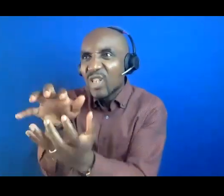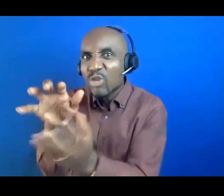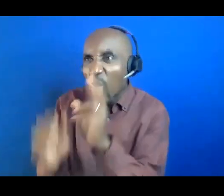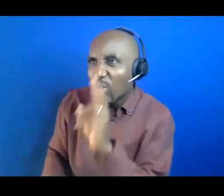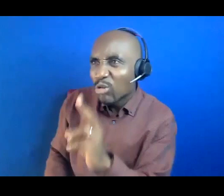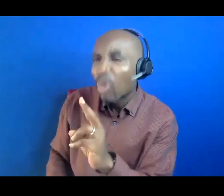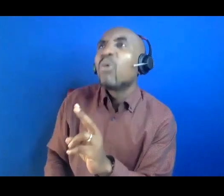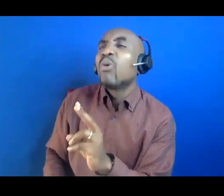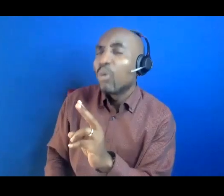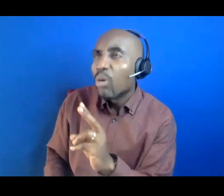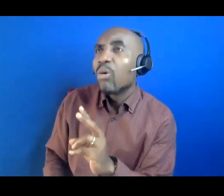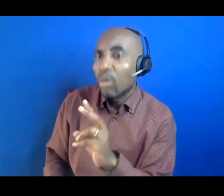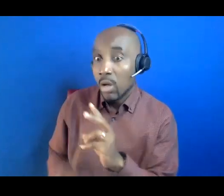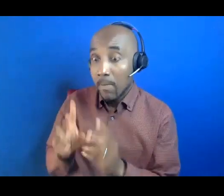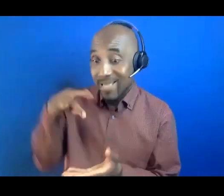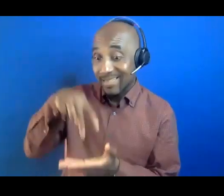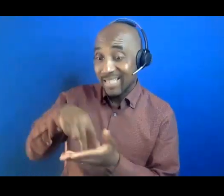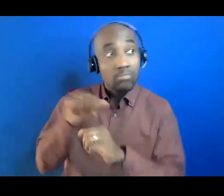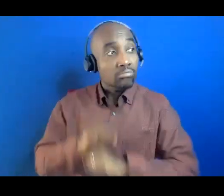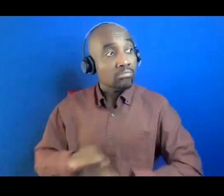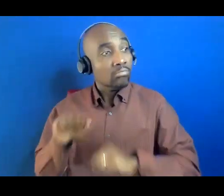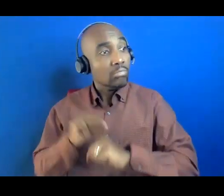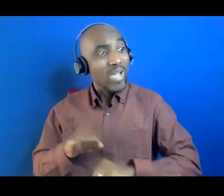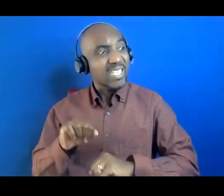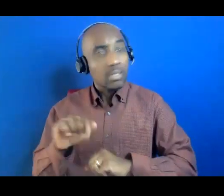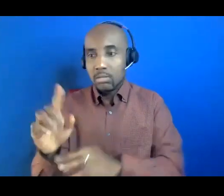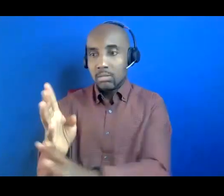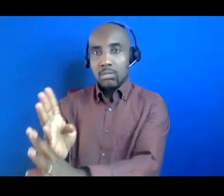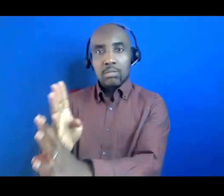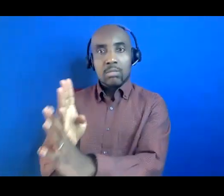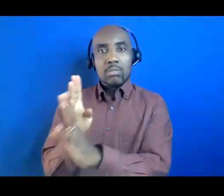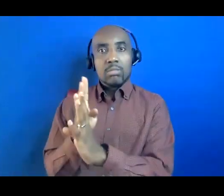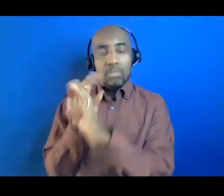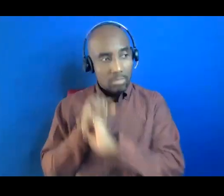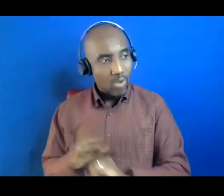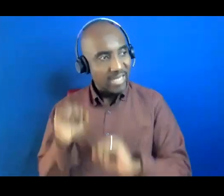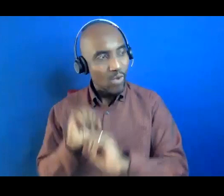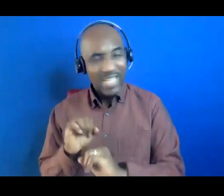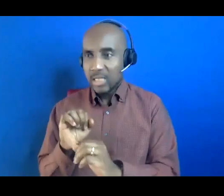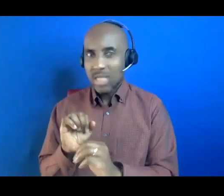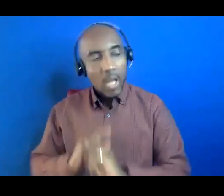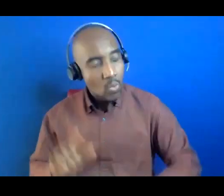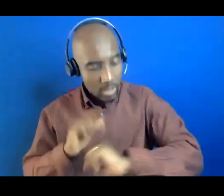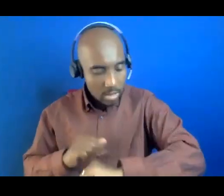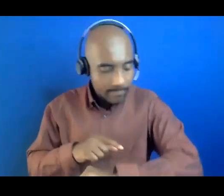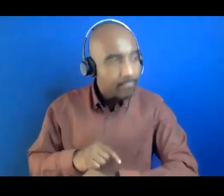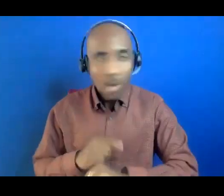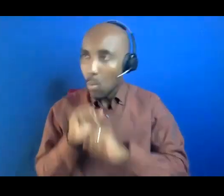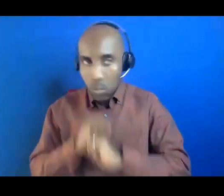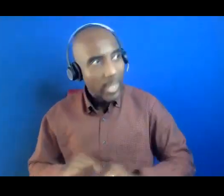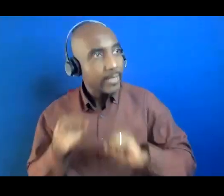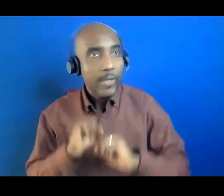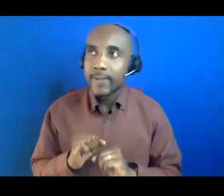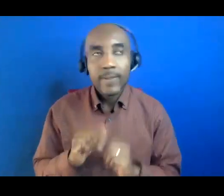and I stood by the exit of the one-way system. And as I was waiting, I just couldn't wait. I couldn't wait to see Leah.